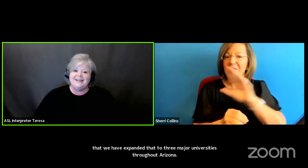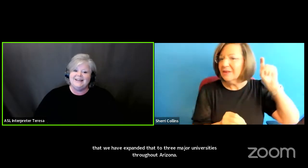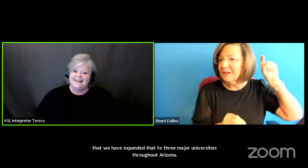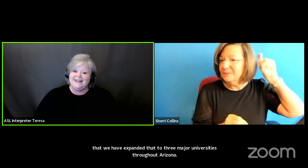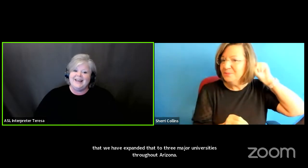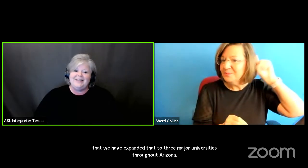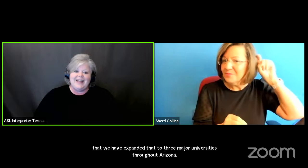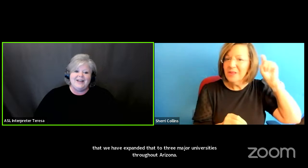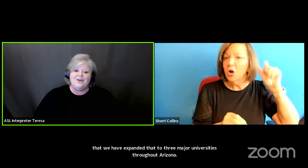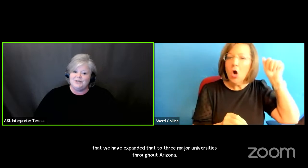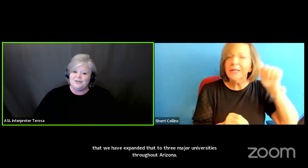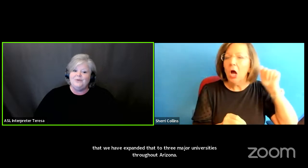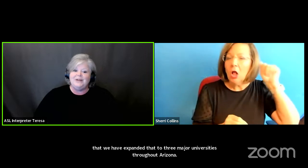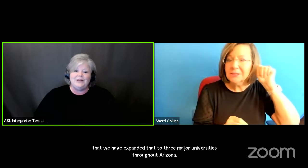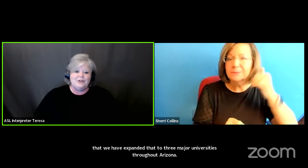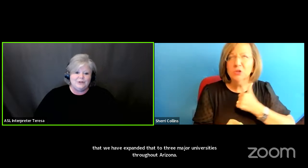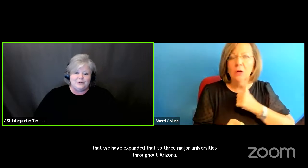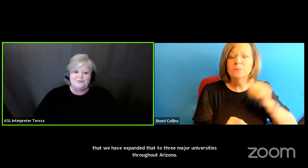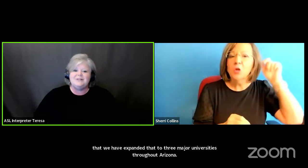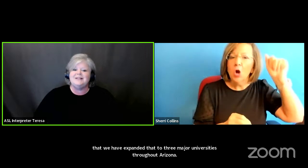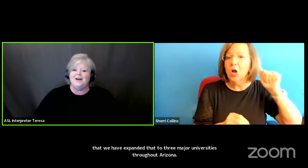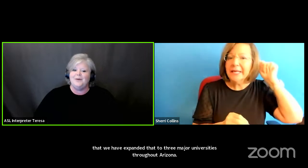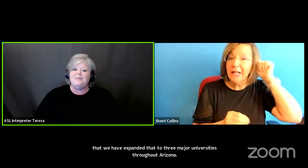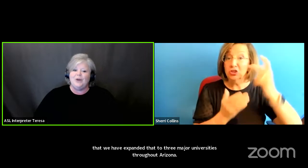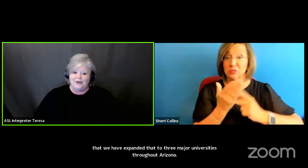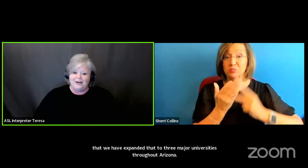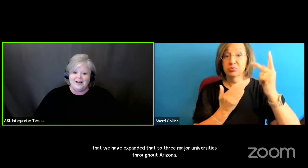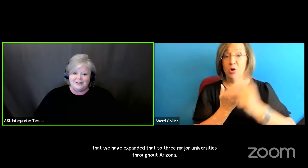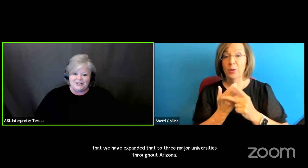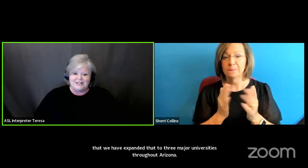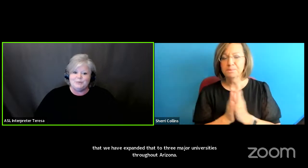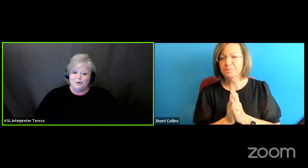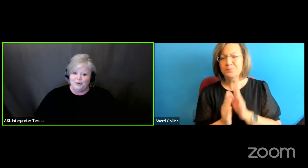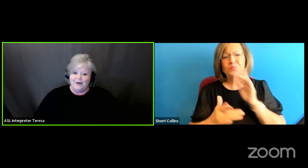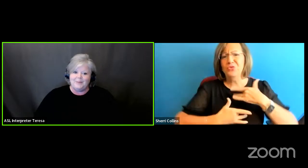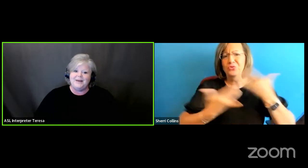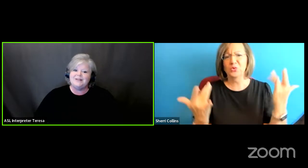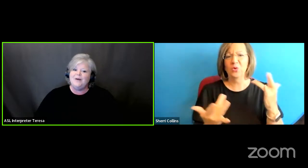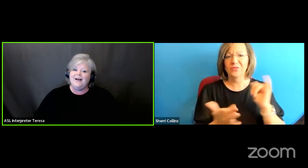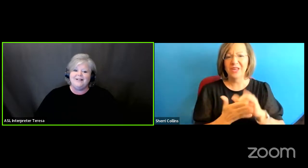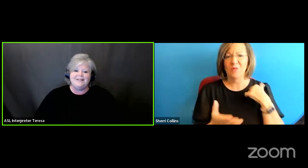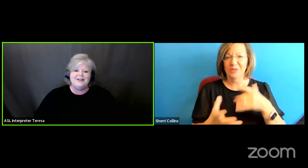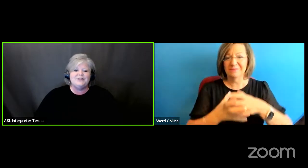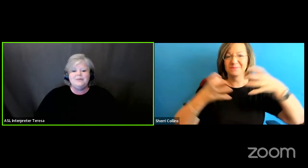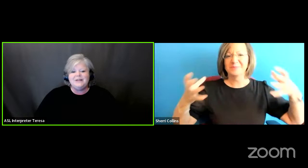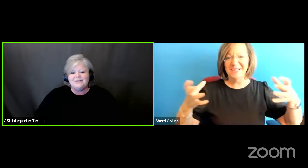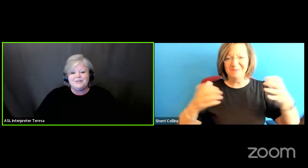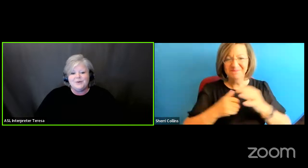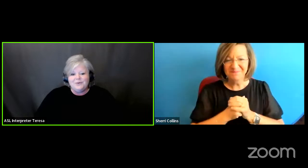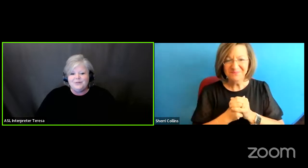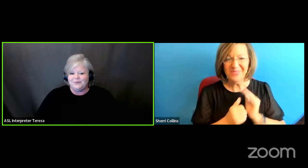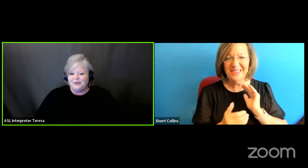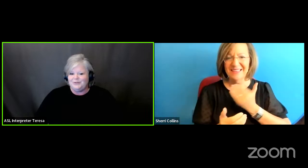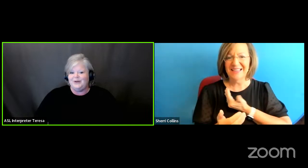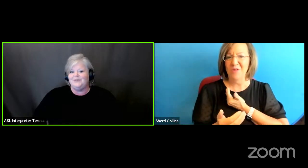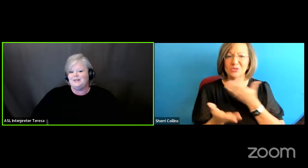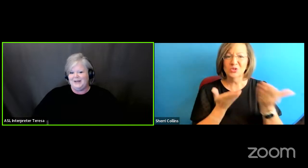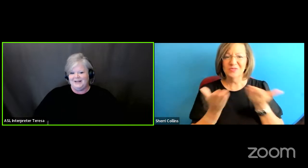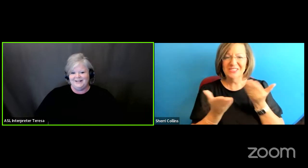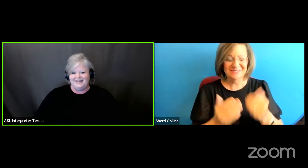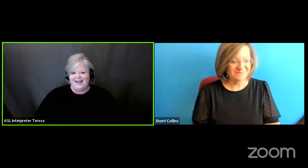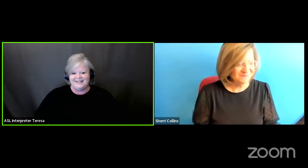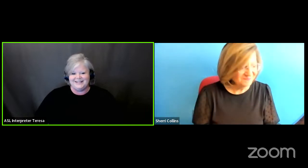state. And that also includes the audiologist program as well. So we are so thrilled